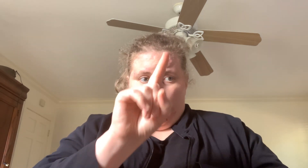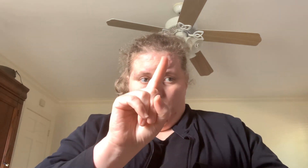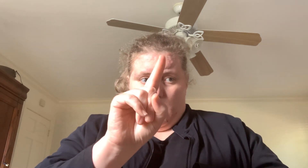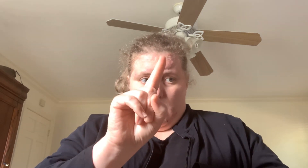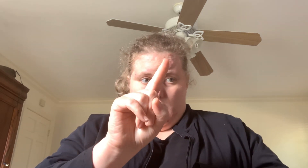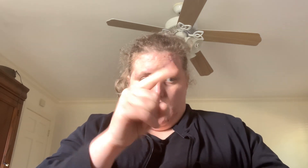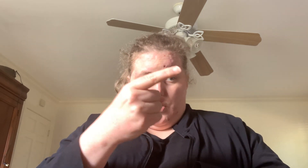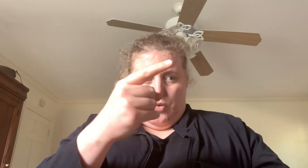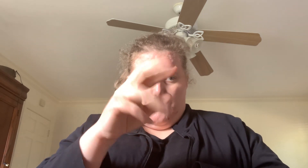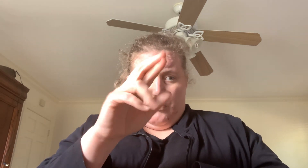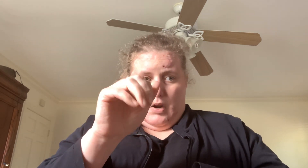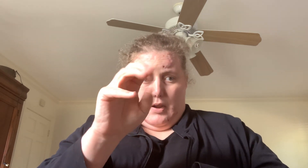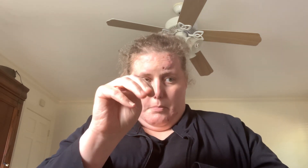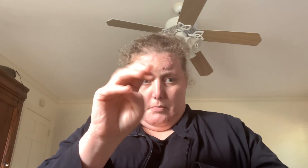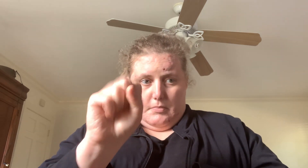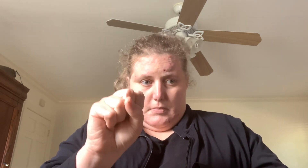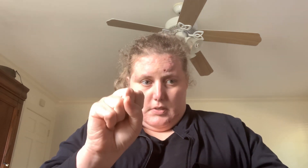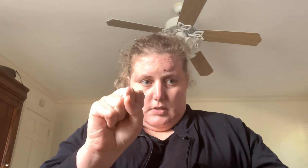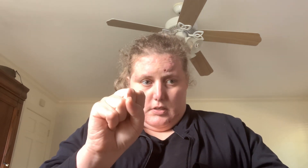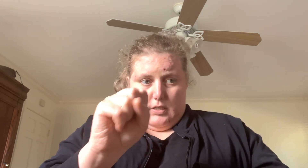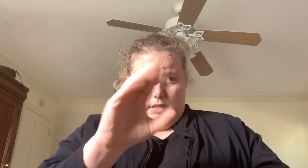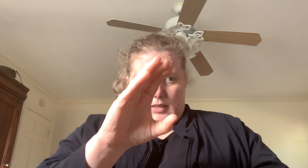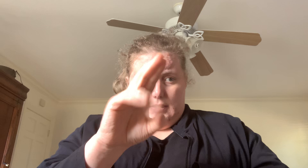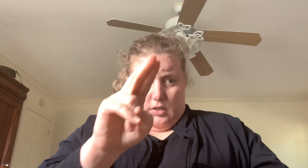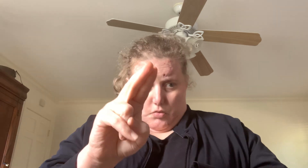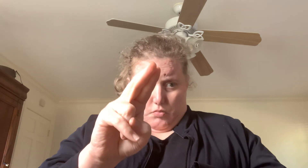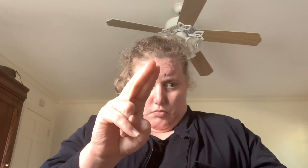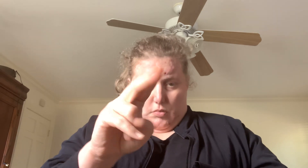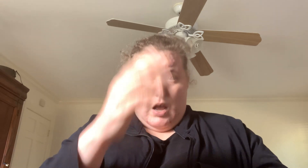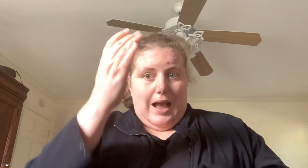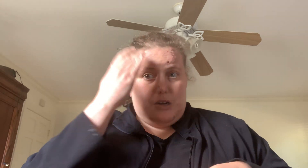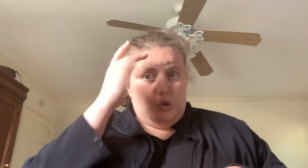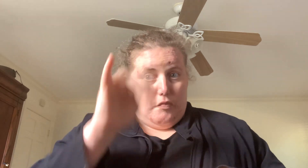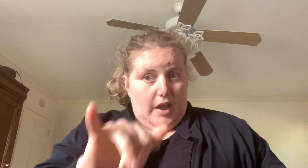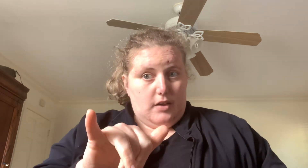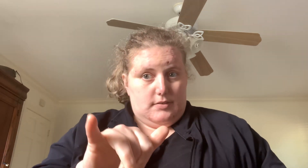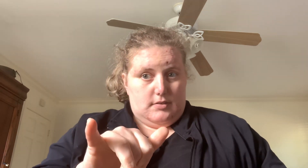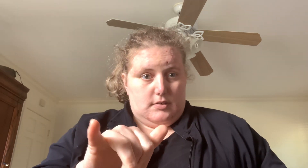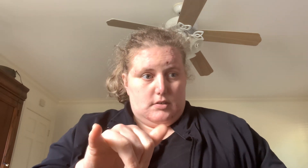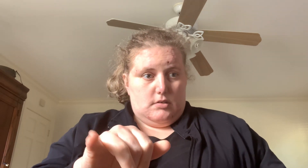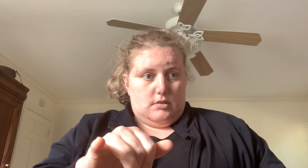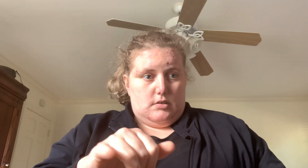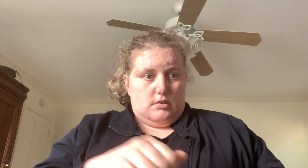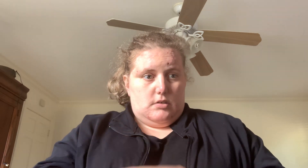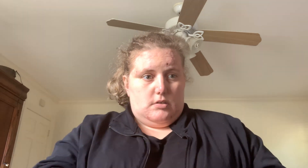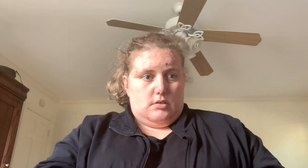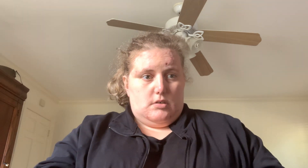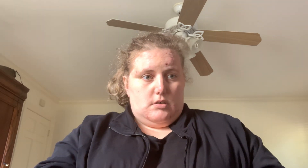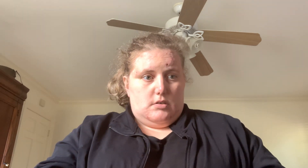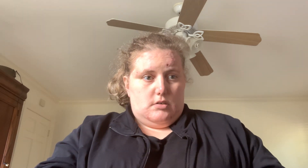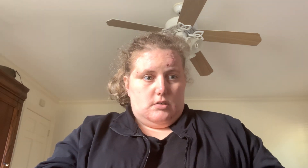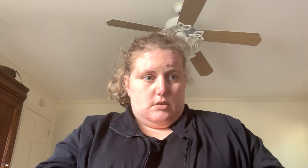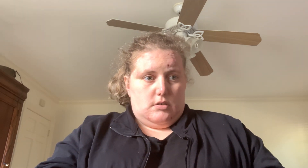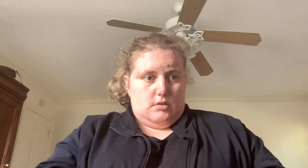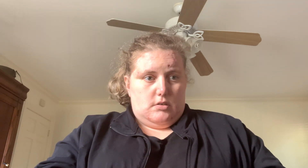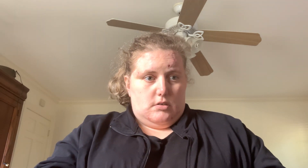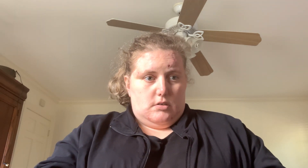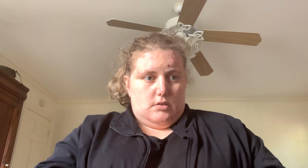click. That's what I was given. I need to know how many moles that is. Guess what you always do